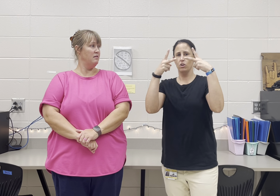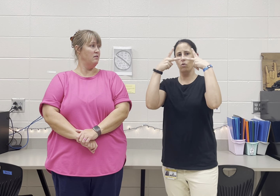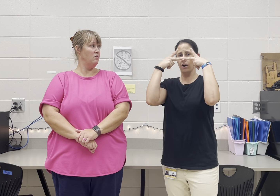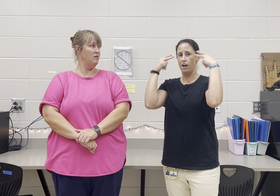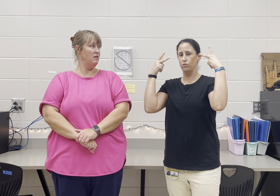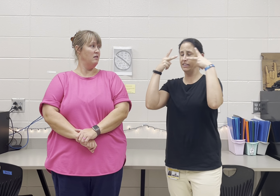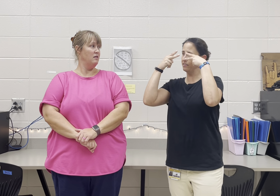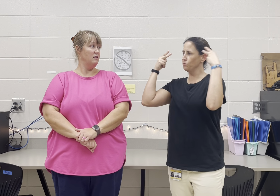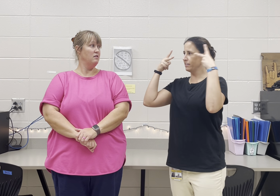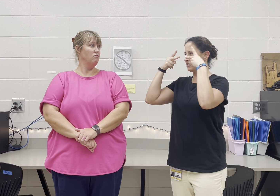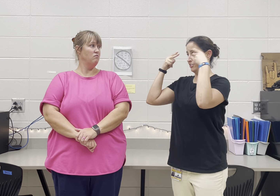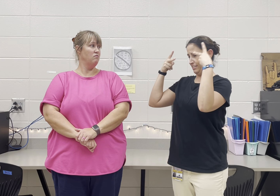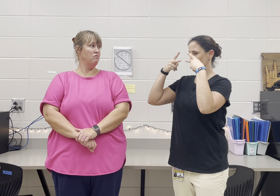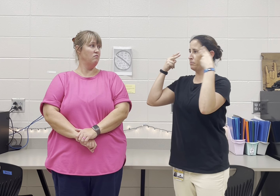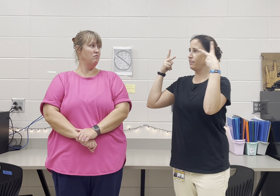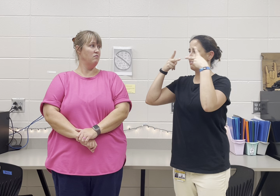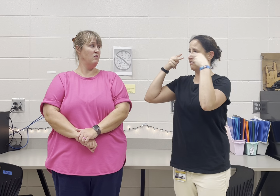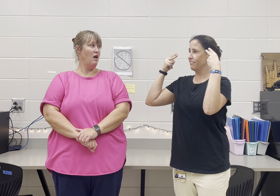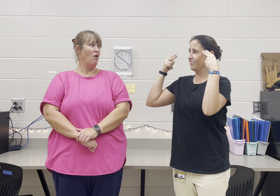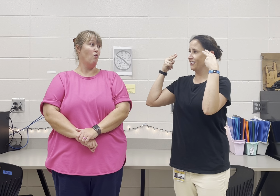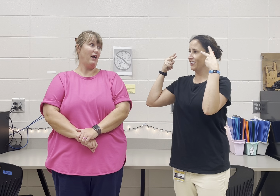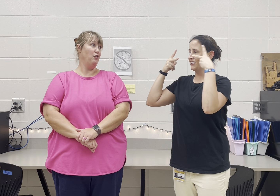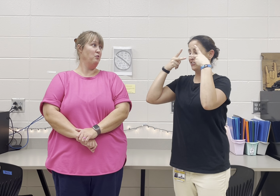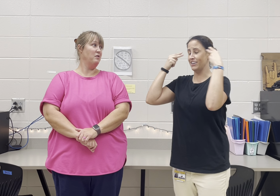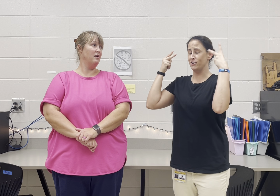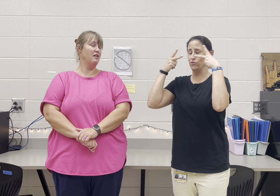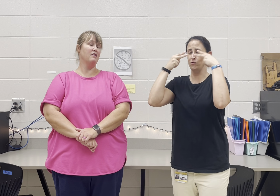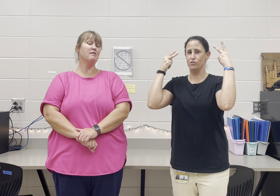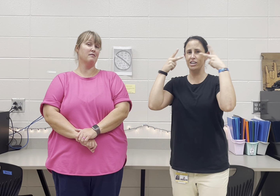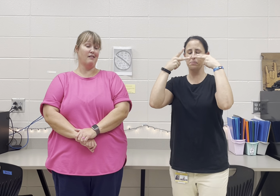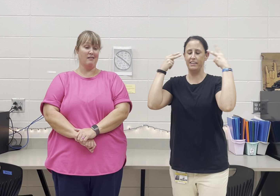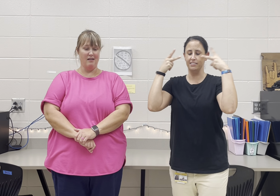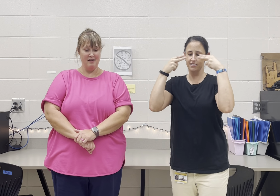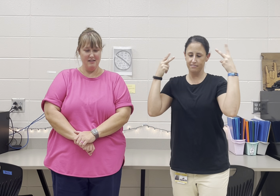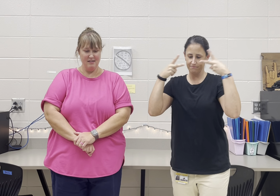or Halloween. What else could this one be? Raccoon. Raccoon. Trash pandas.